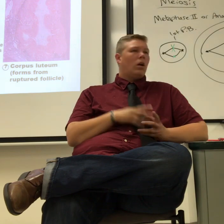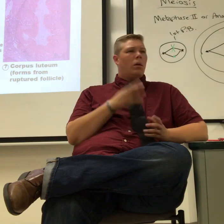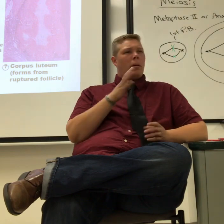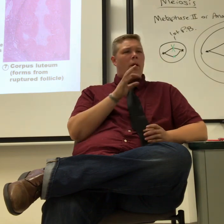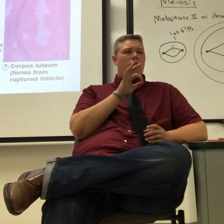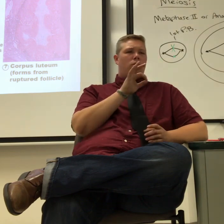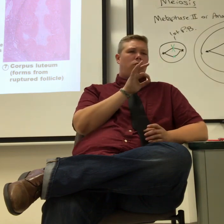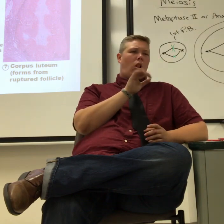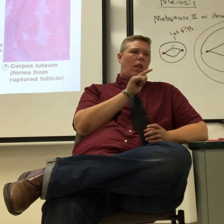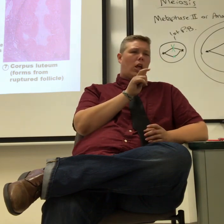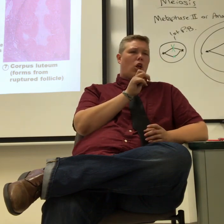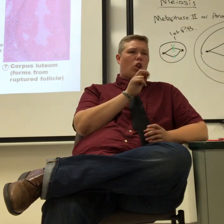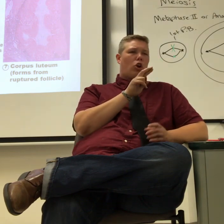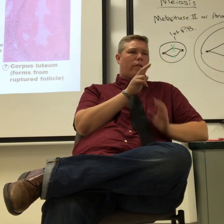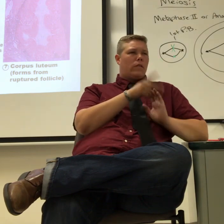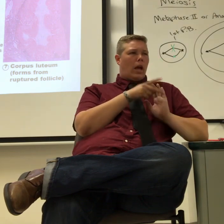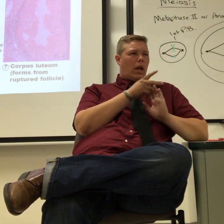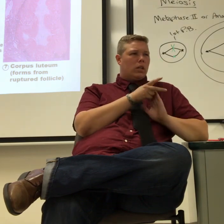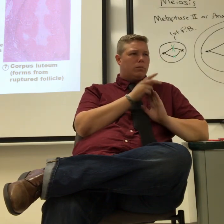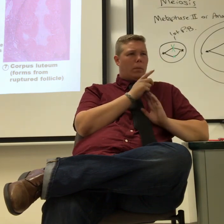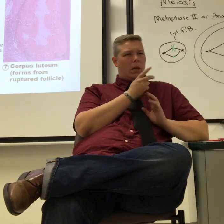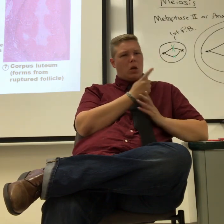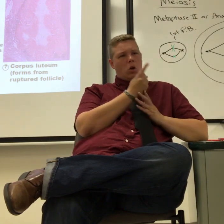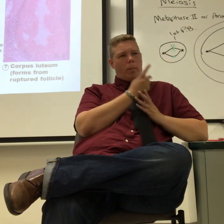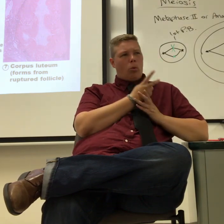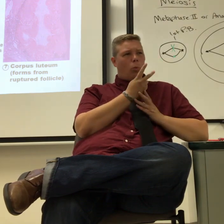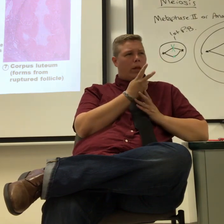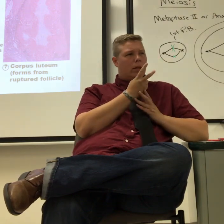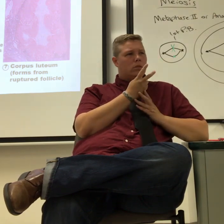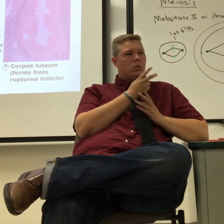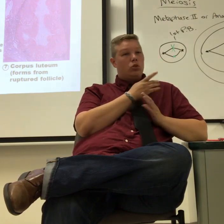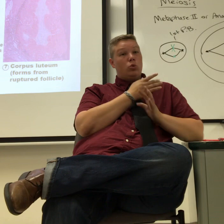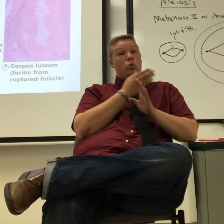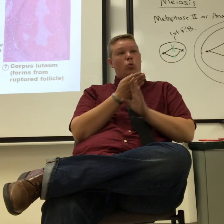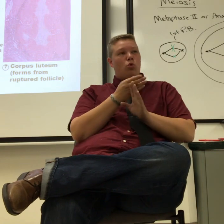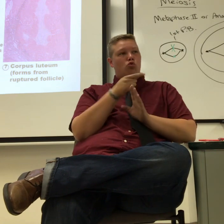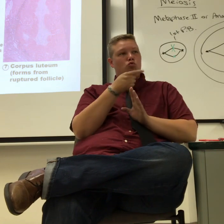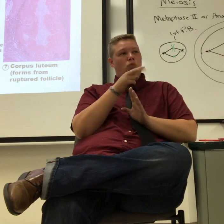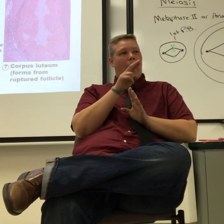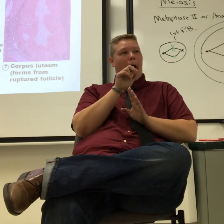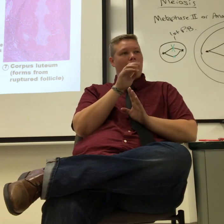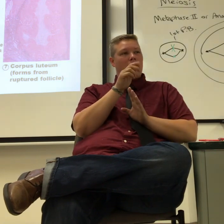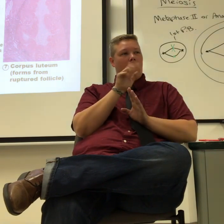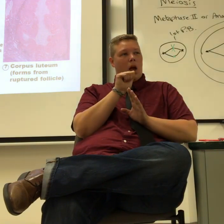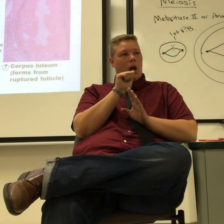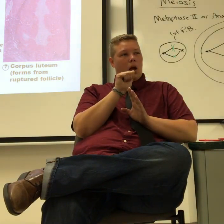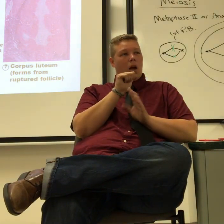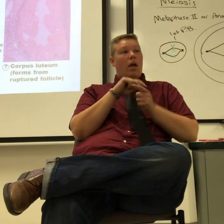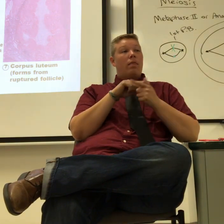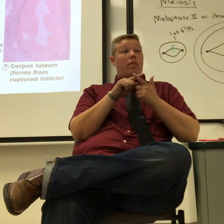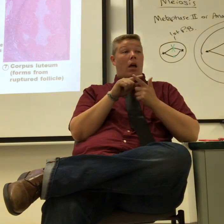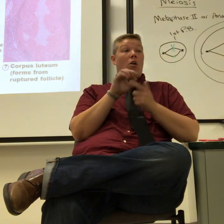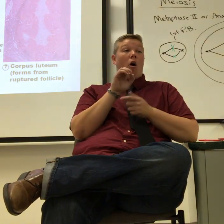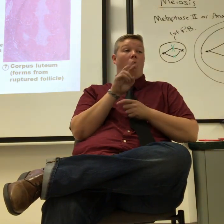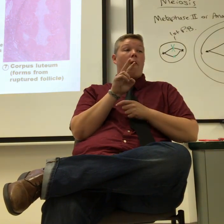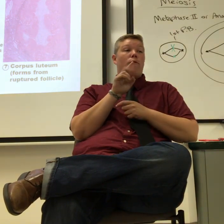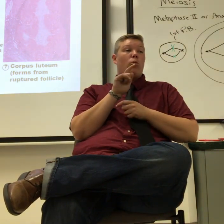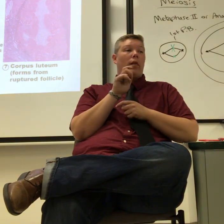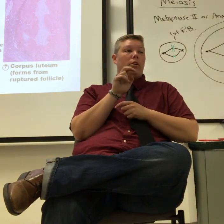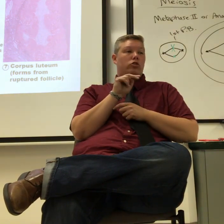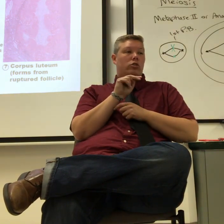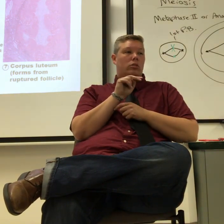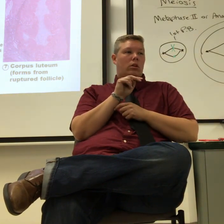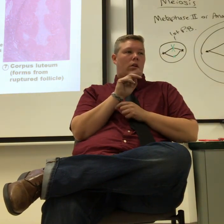first couple of weeks where we went through all the phases of all the way up to Graafian. Then we ovulated. You should note to yourself, ovulation, it marks